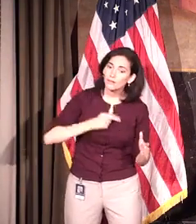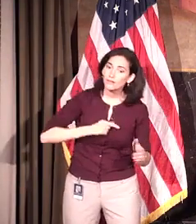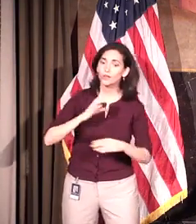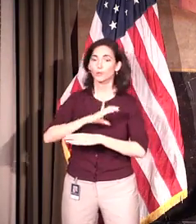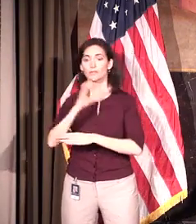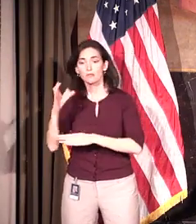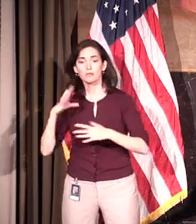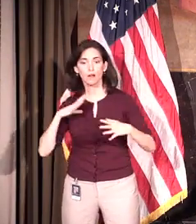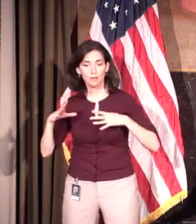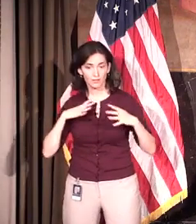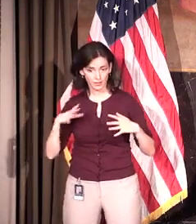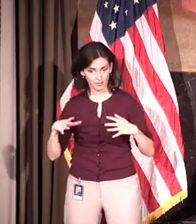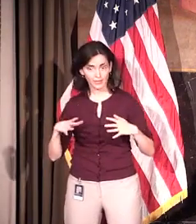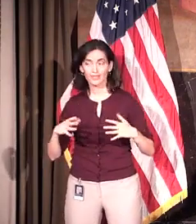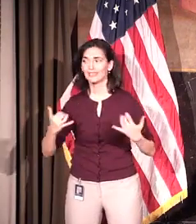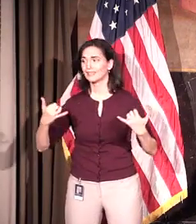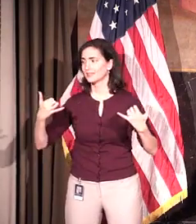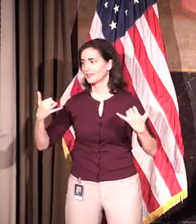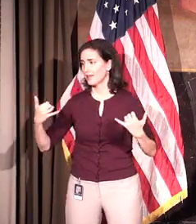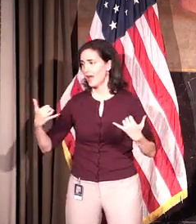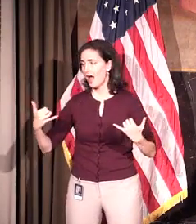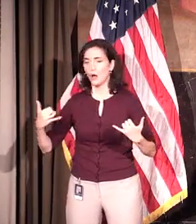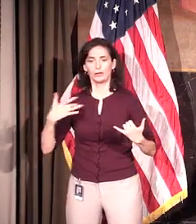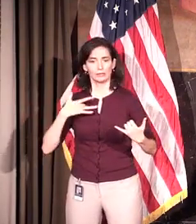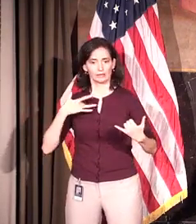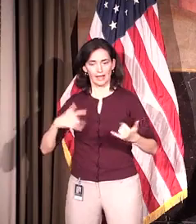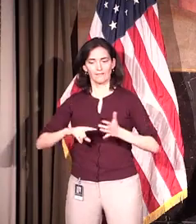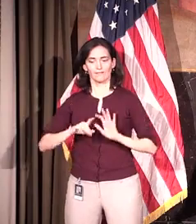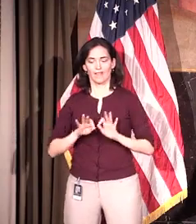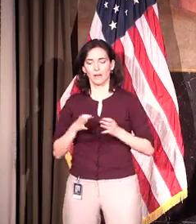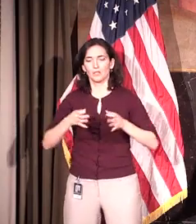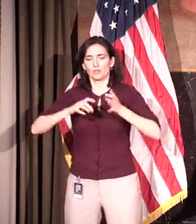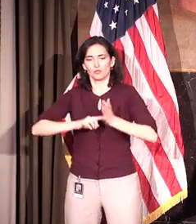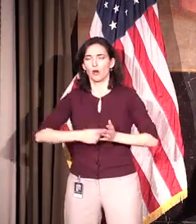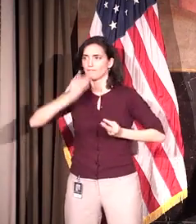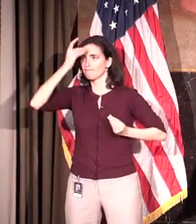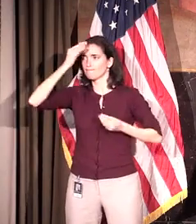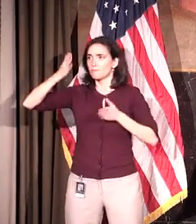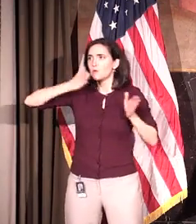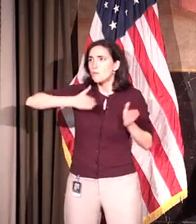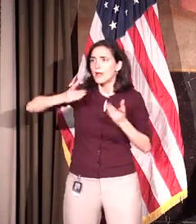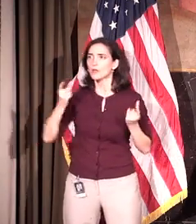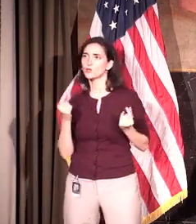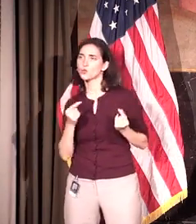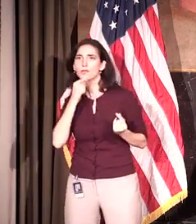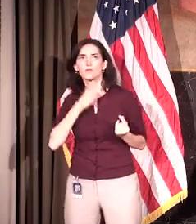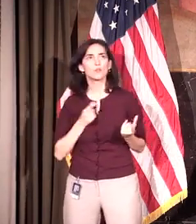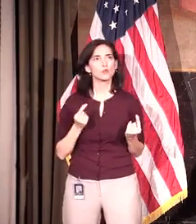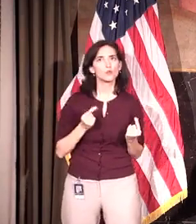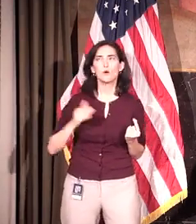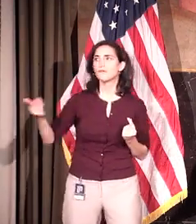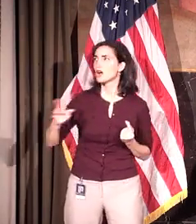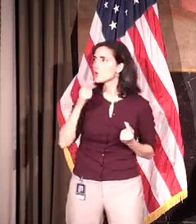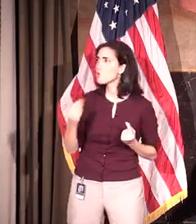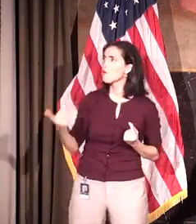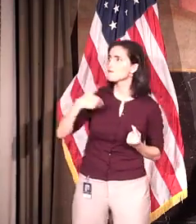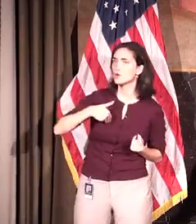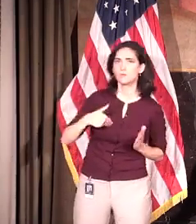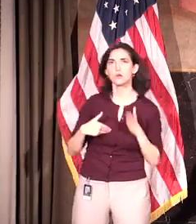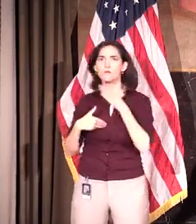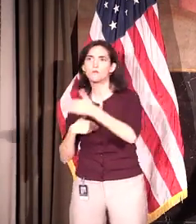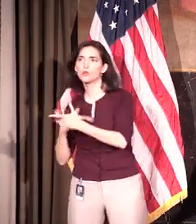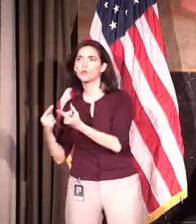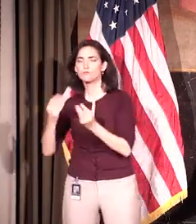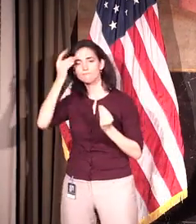now is when most families start deciding, okay, where we're going to go for Thanksgiving, who are we going to invite over,